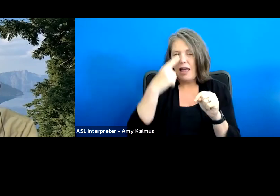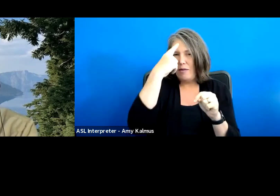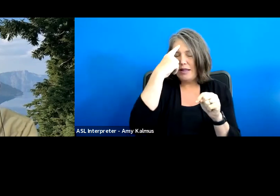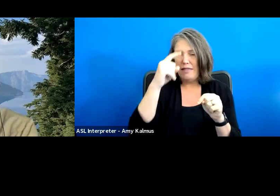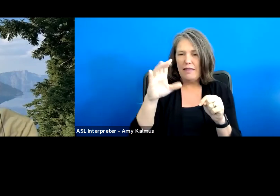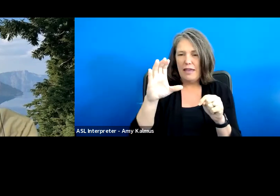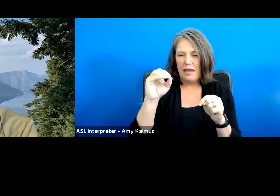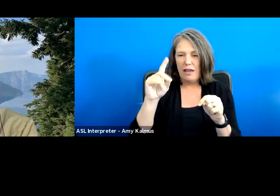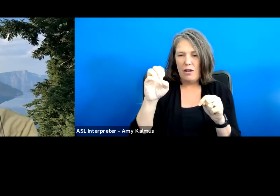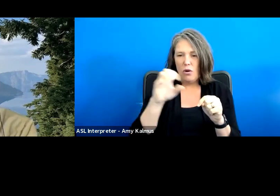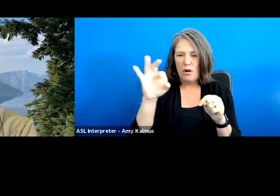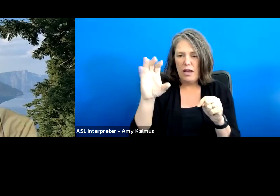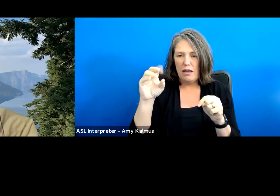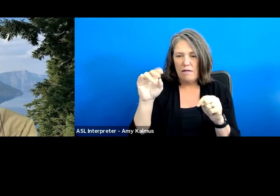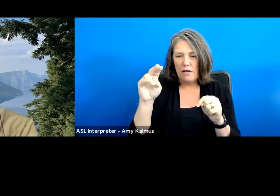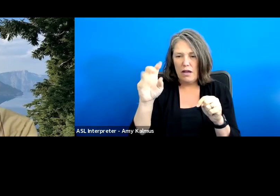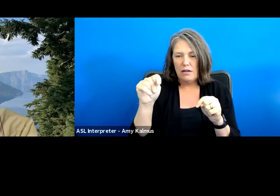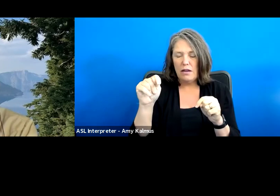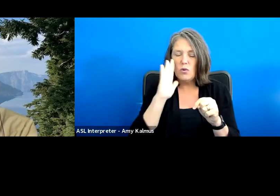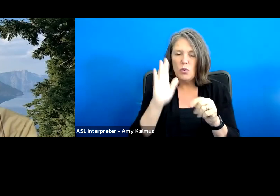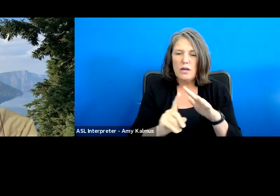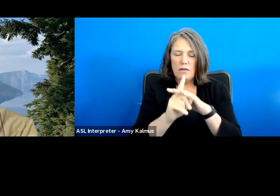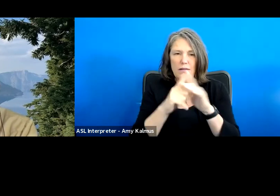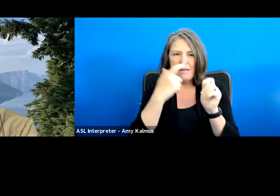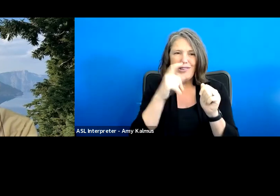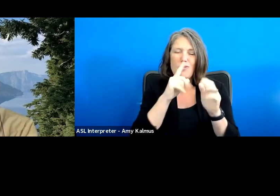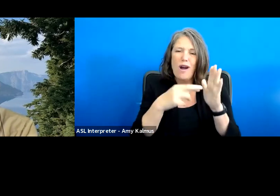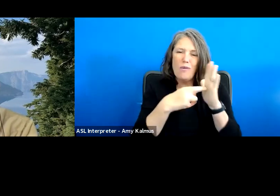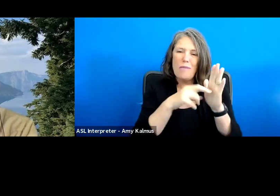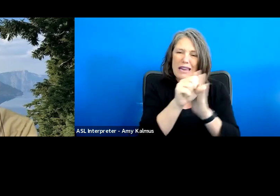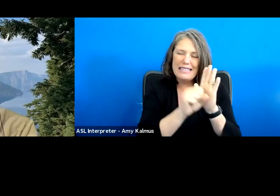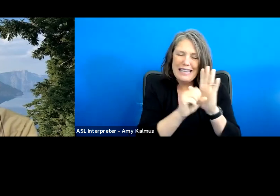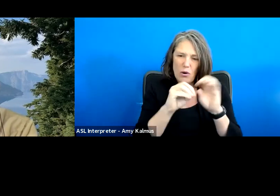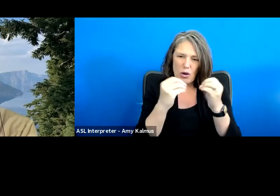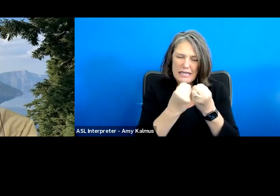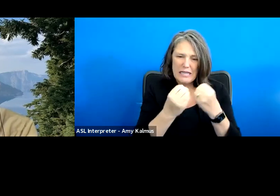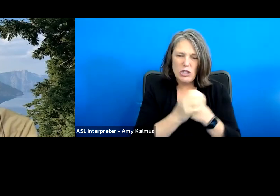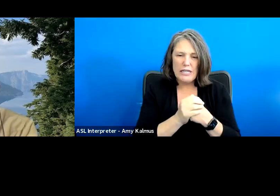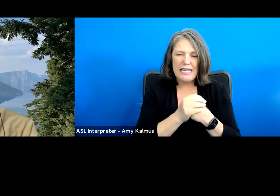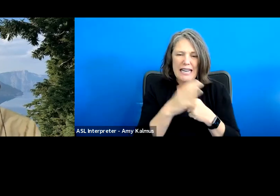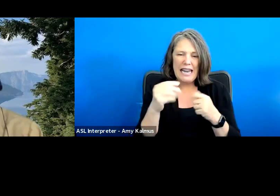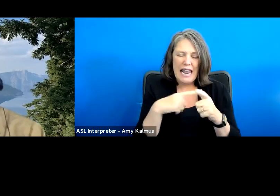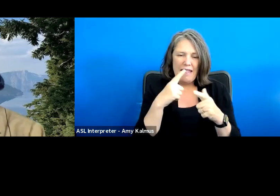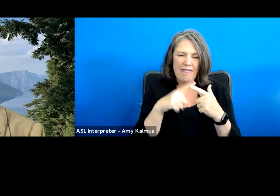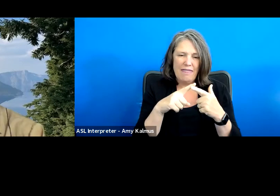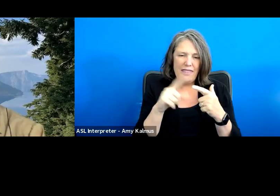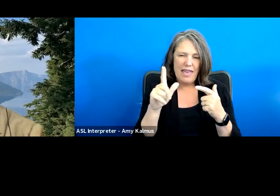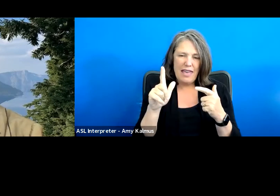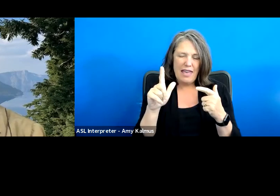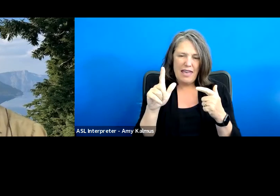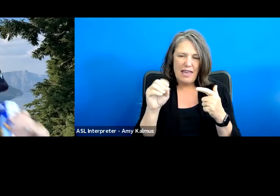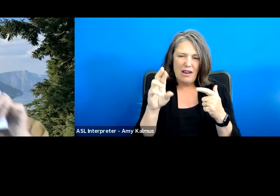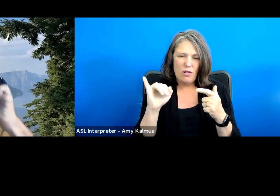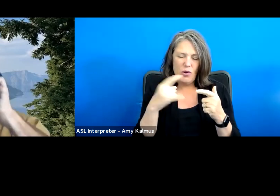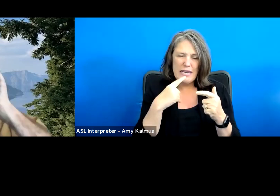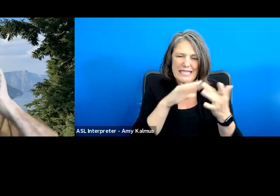of conduct would arise since you are repping a state organization. And then Lori said,